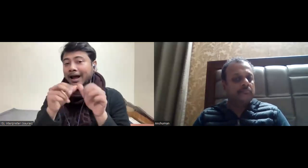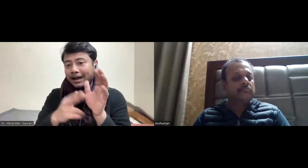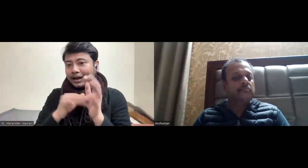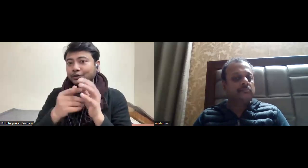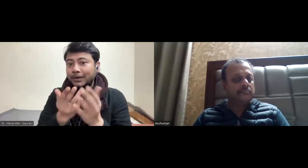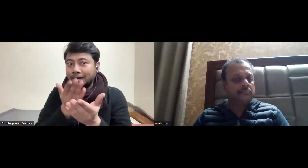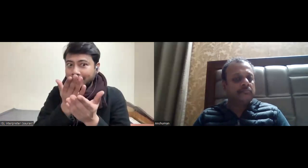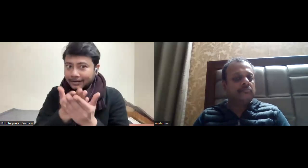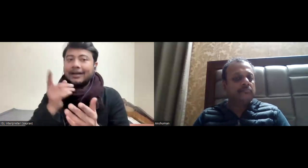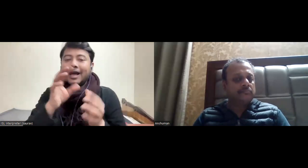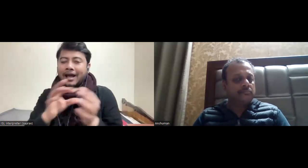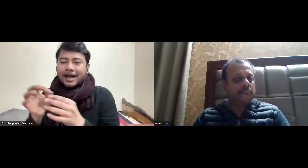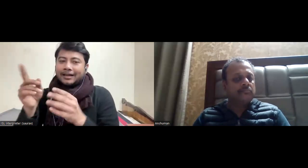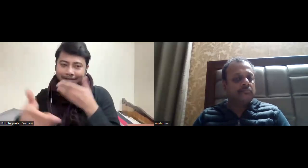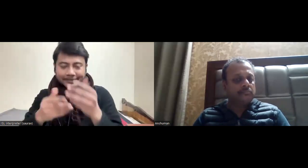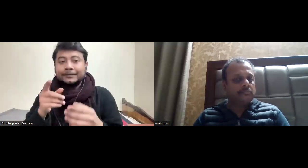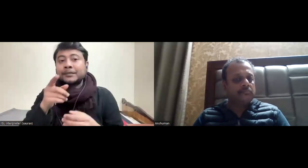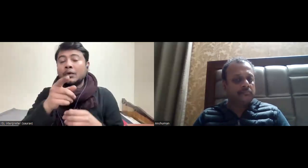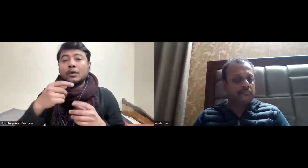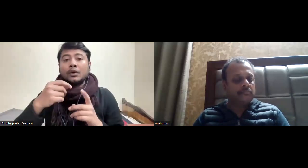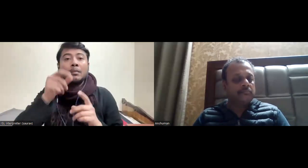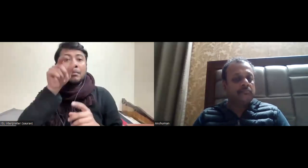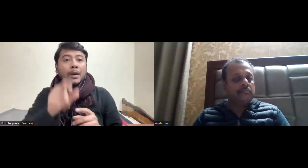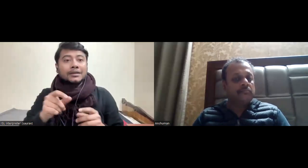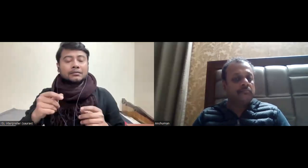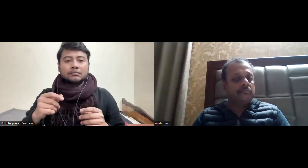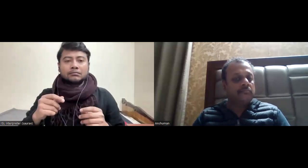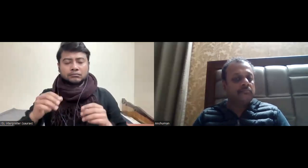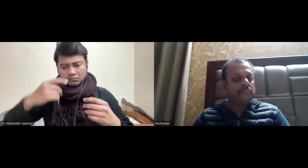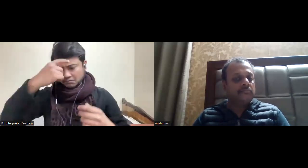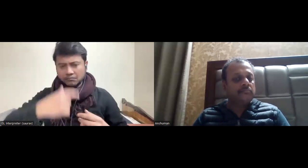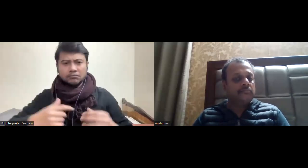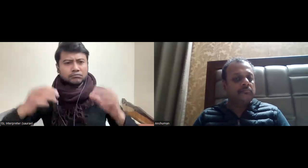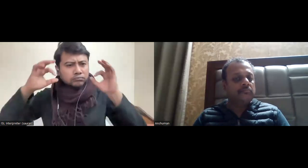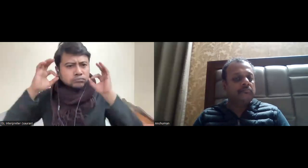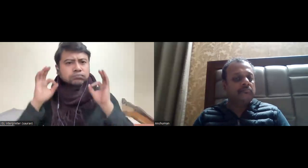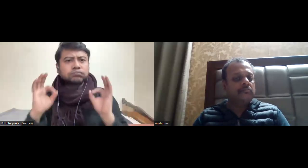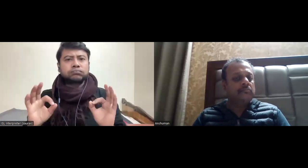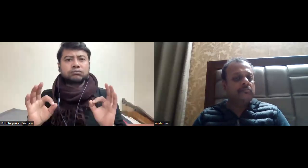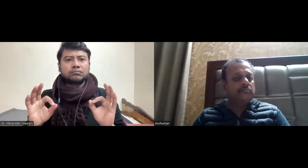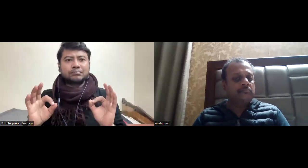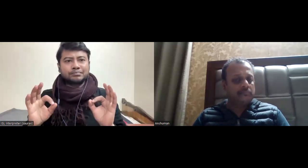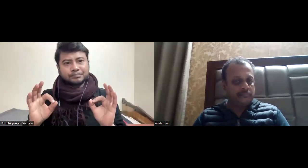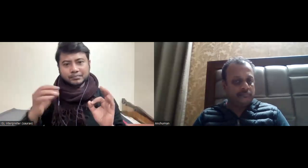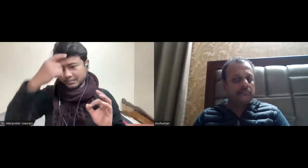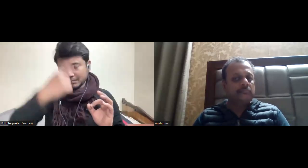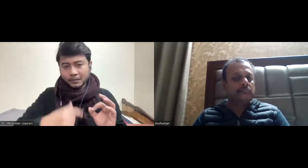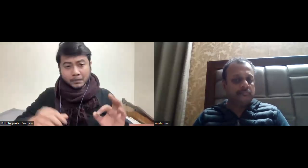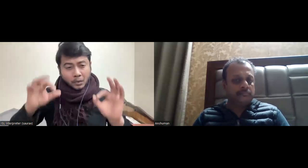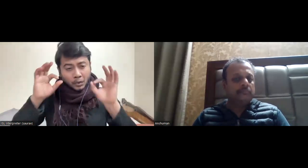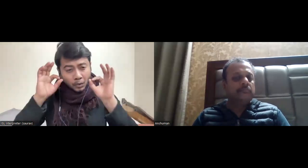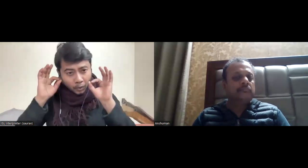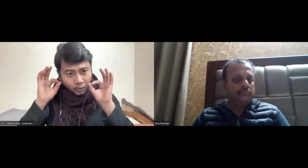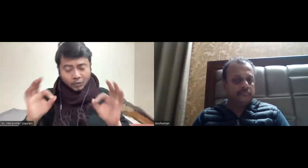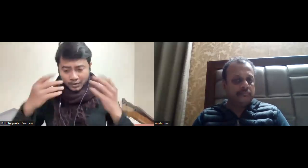personal behavior, and in that personal behavior, we are also telling people to chant, then actually we set